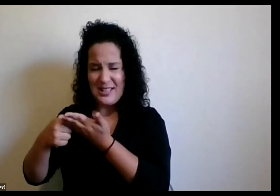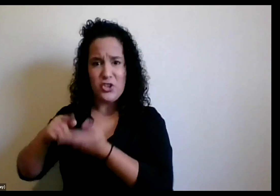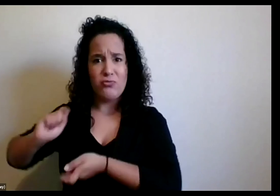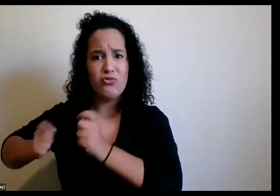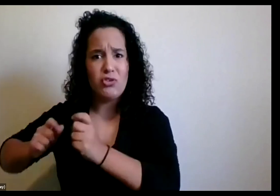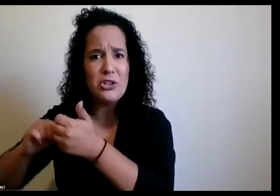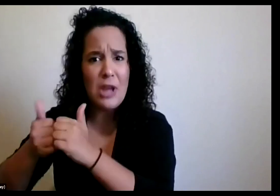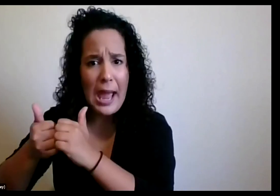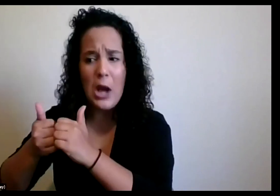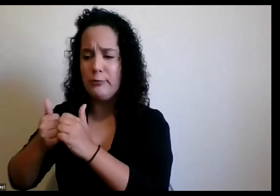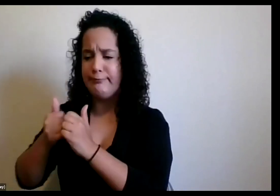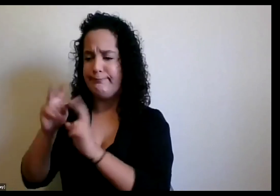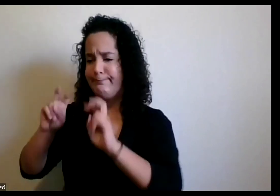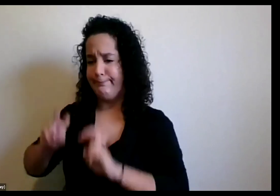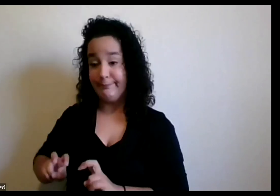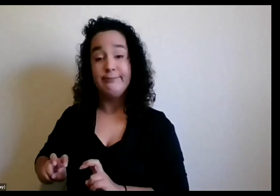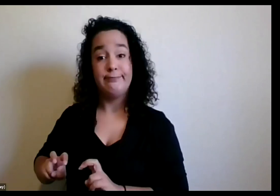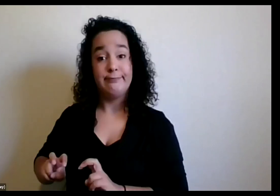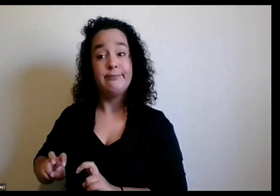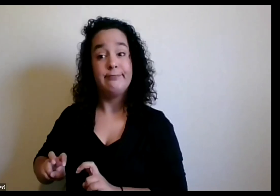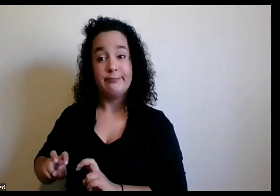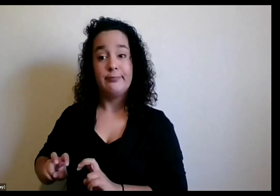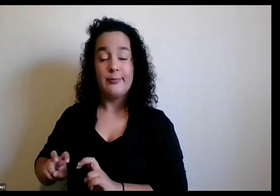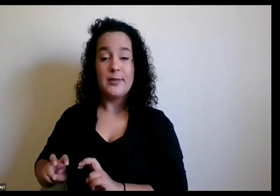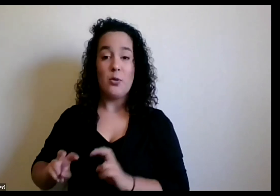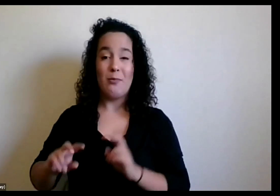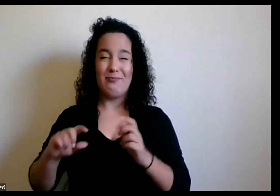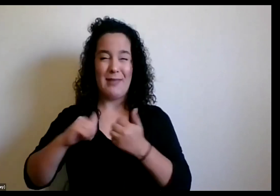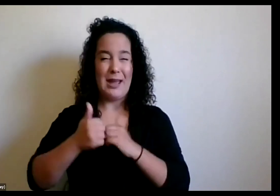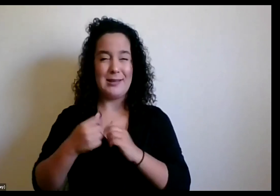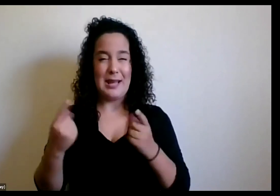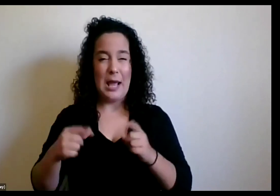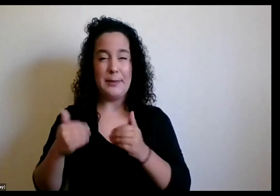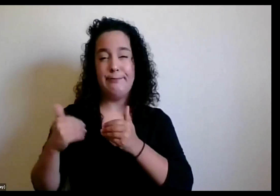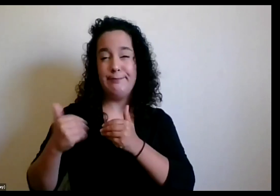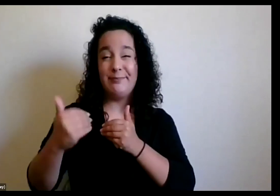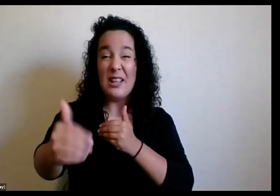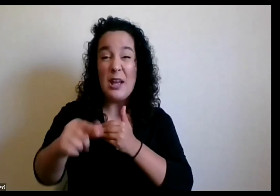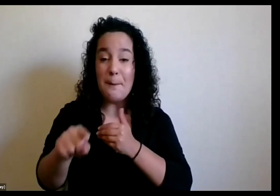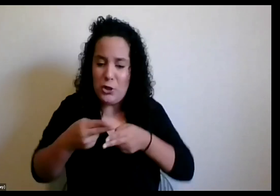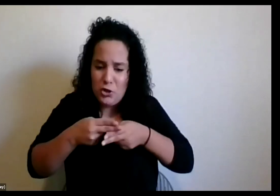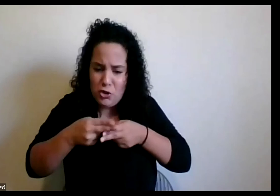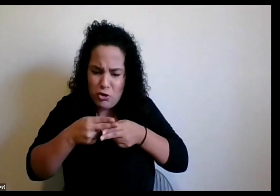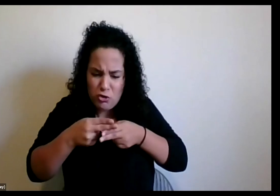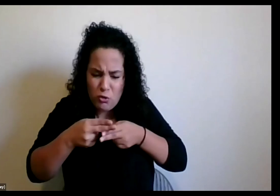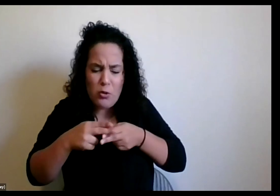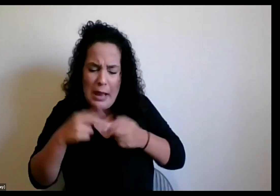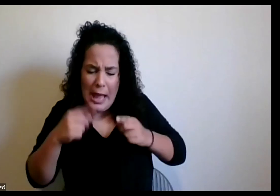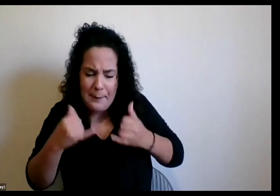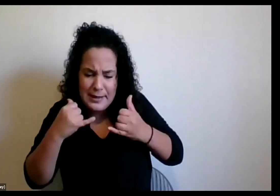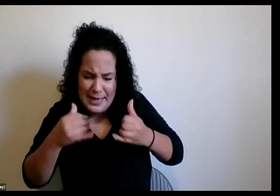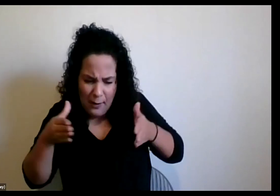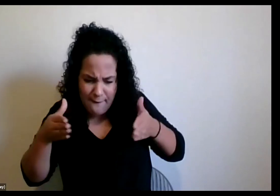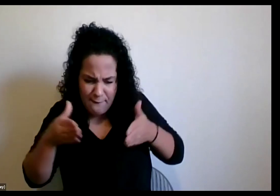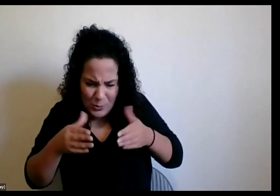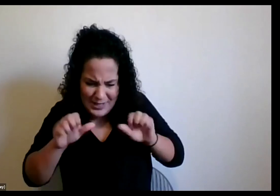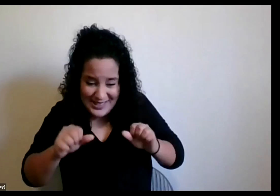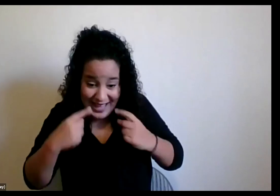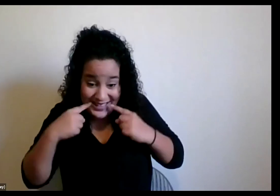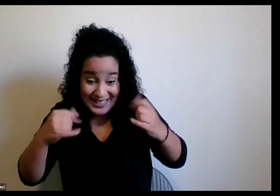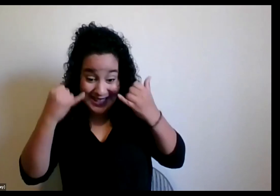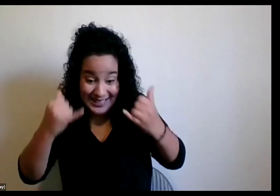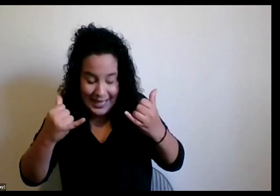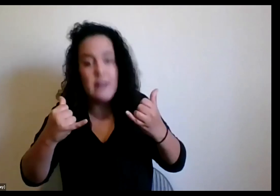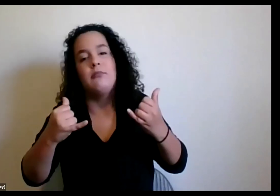how does this help us do that for the long haul, right? So it's not just what do we want to win today, but what do we want to be set up to win tomorrow and next week and the day after that